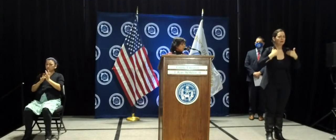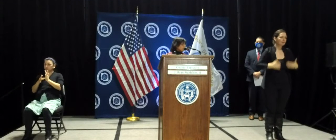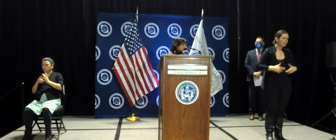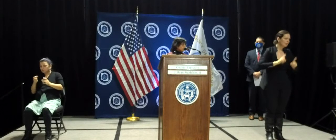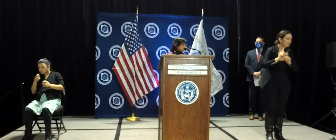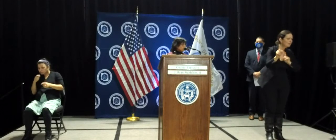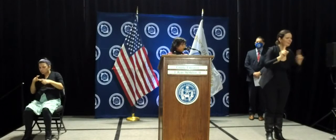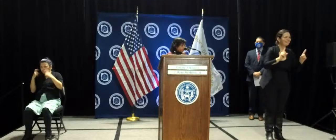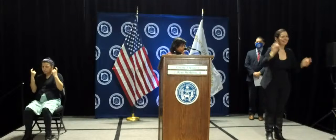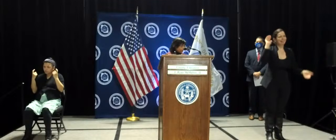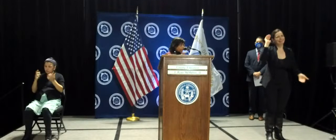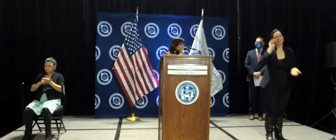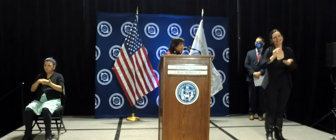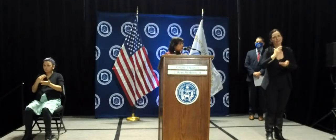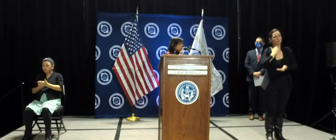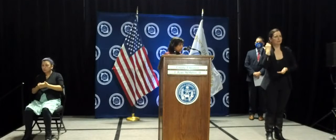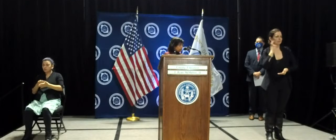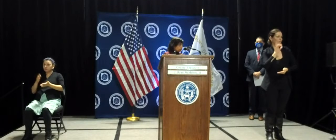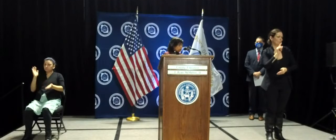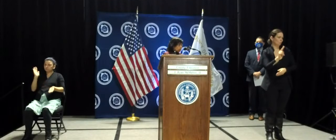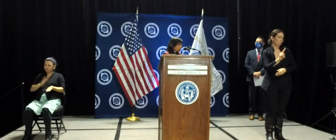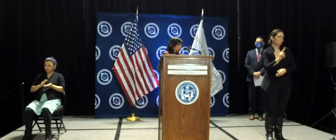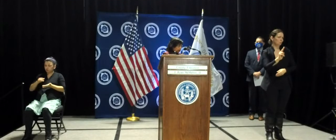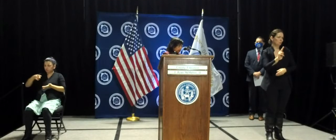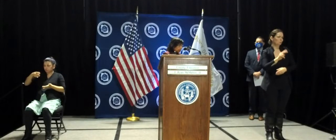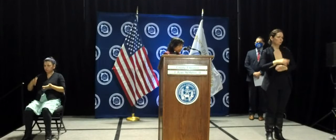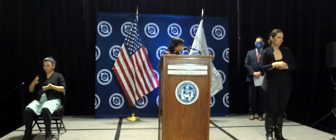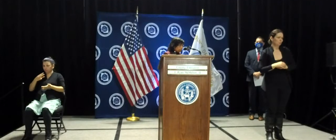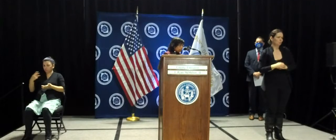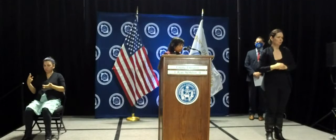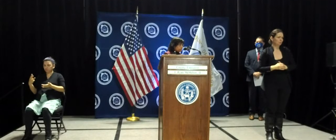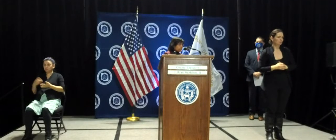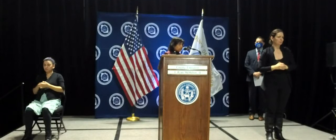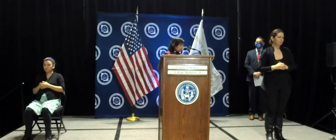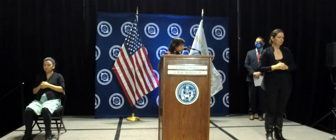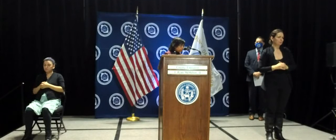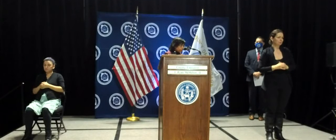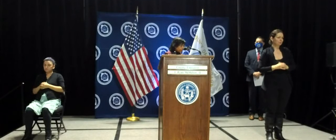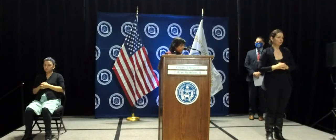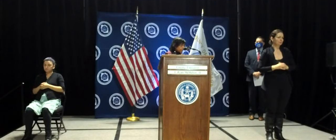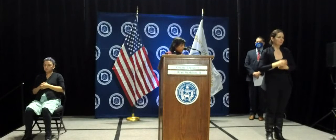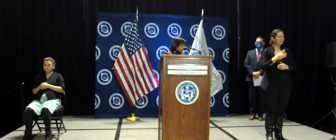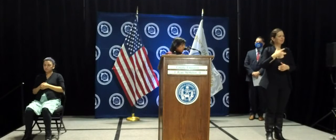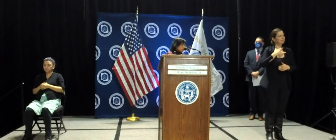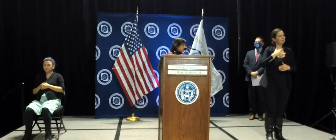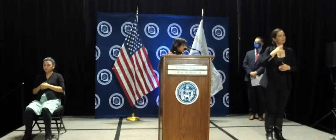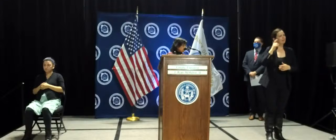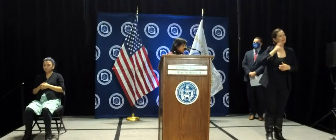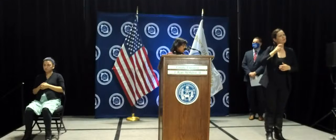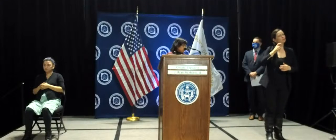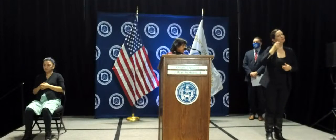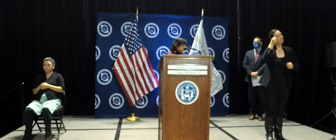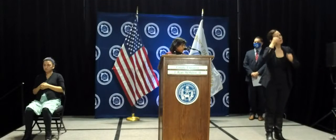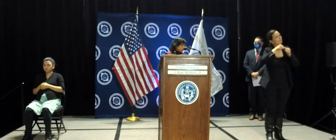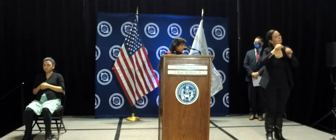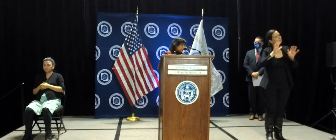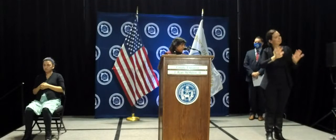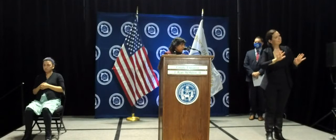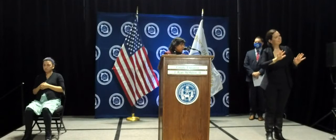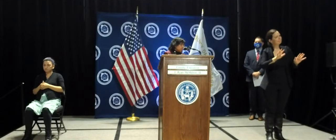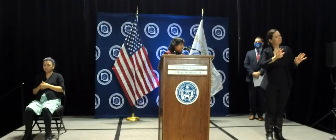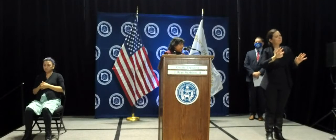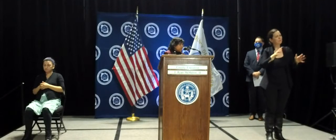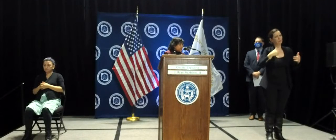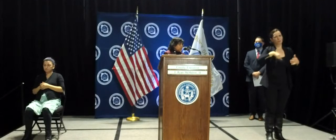the transmission. So I think you have 2 extra measures of the medications. Antivirals are there, so they are being treated, people are treating